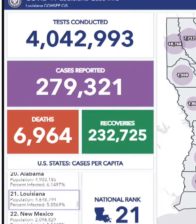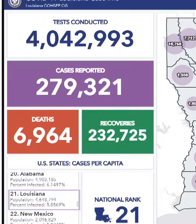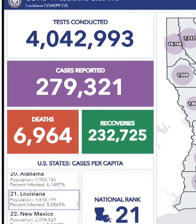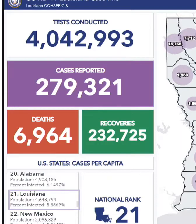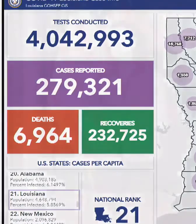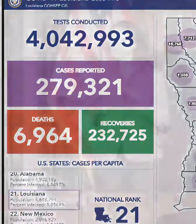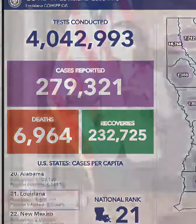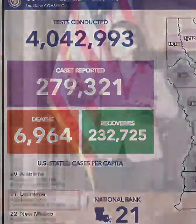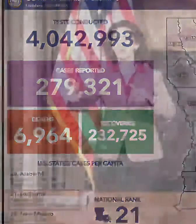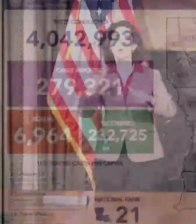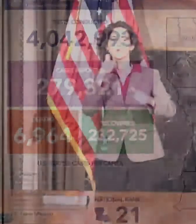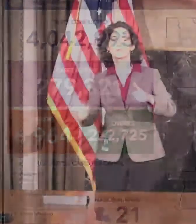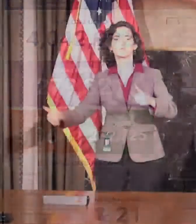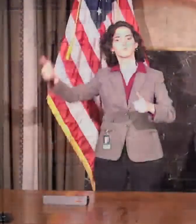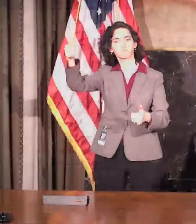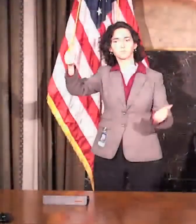capacity,